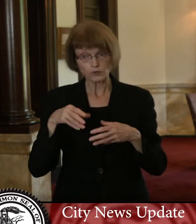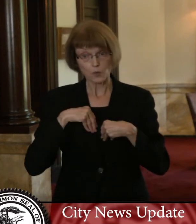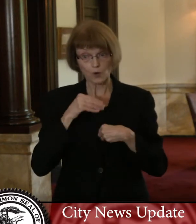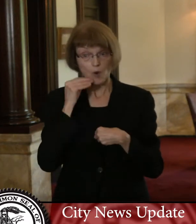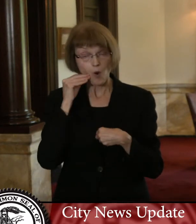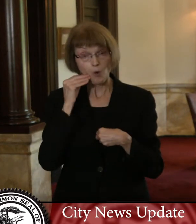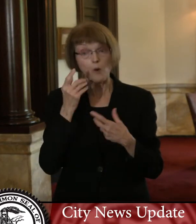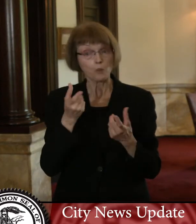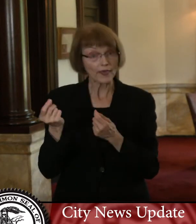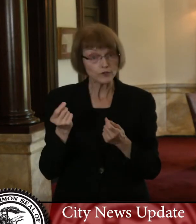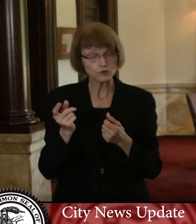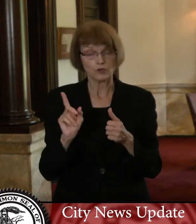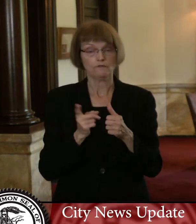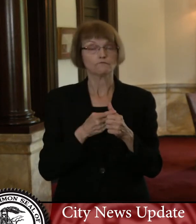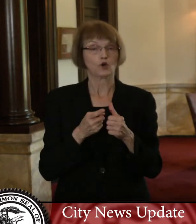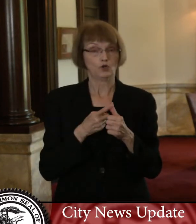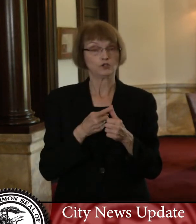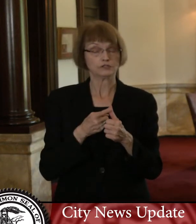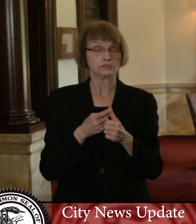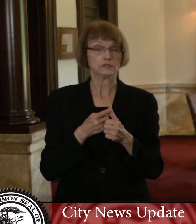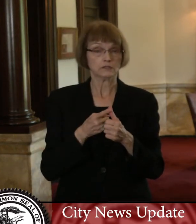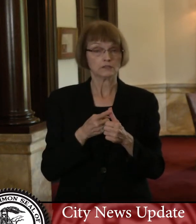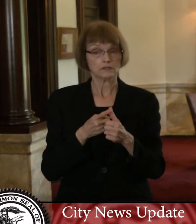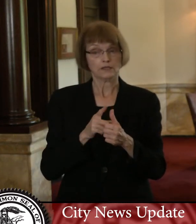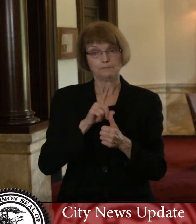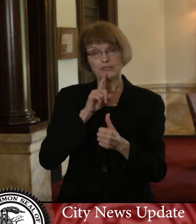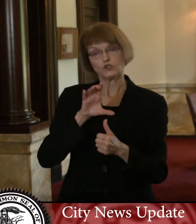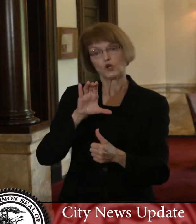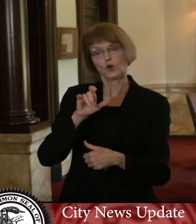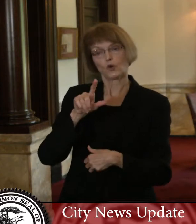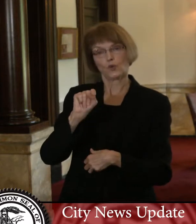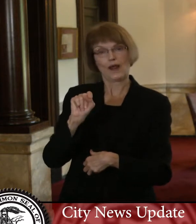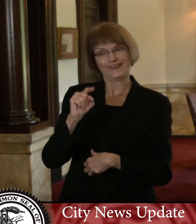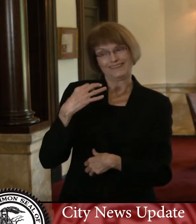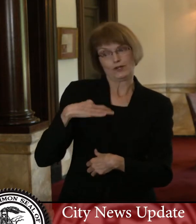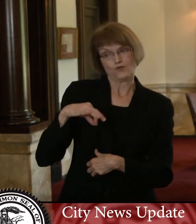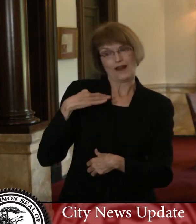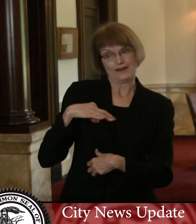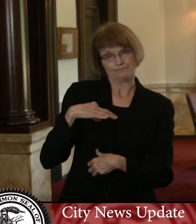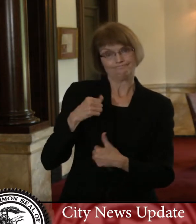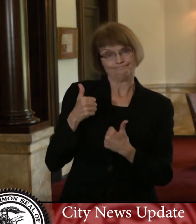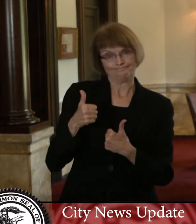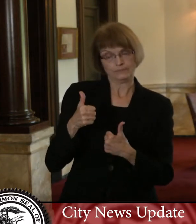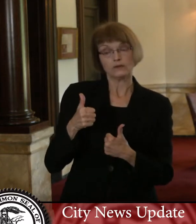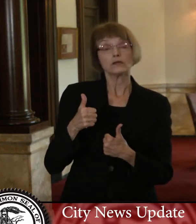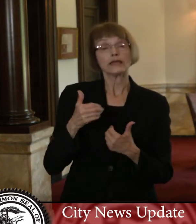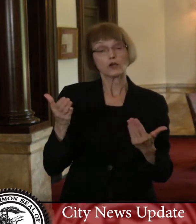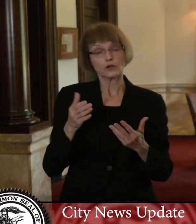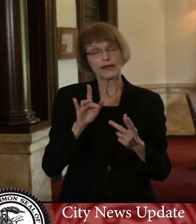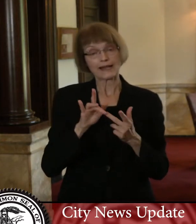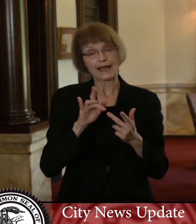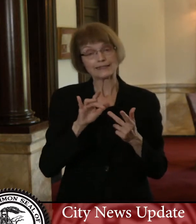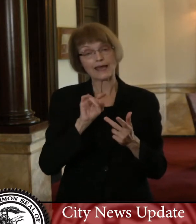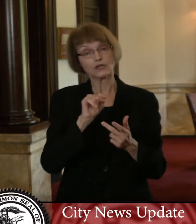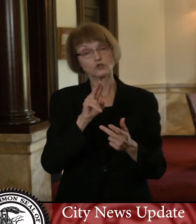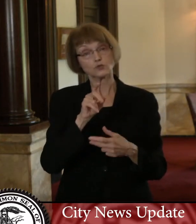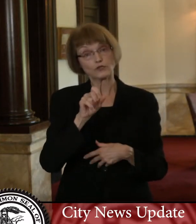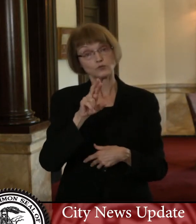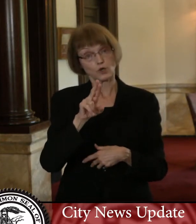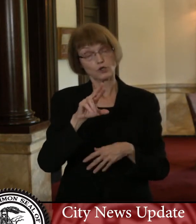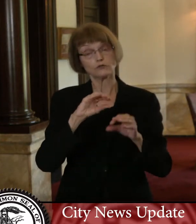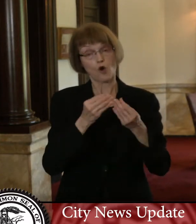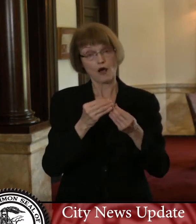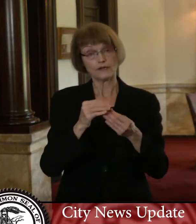Well, first, we need to make sure your credit is in check. So we encourage you to contact the Treasurer's Office and